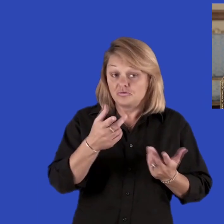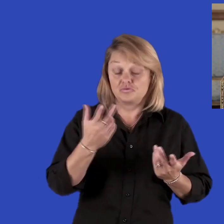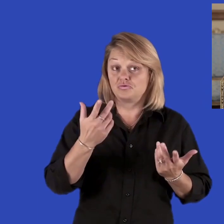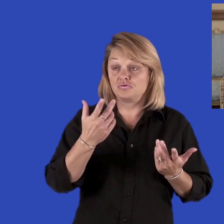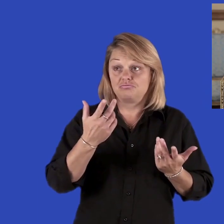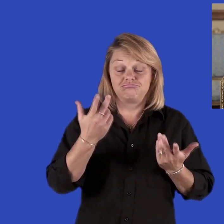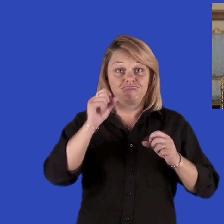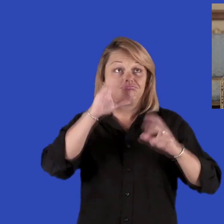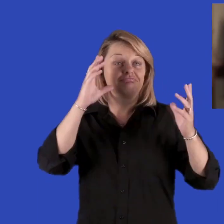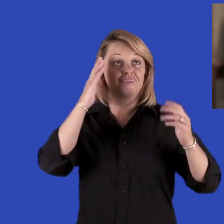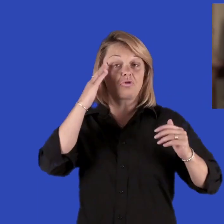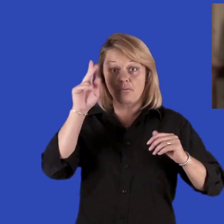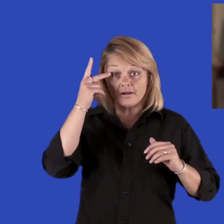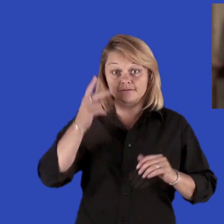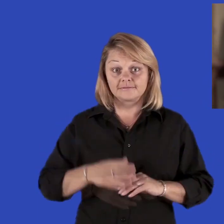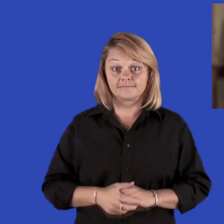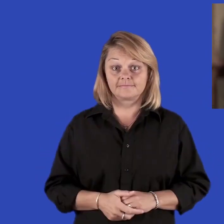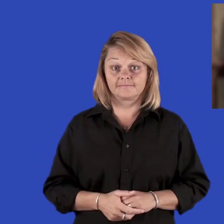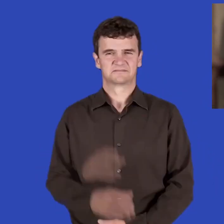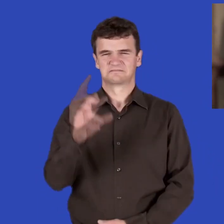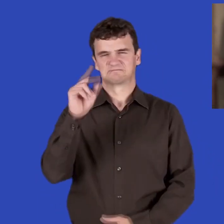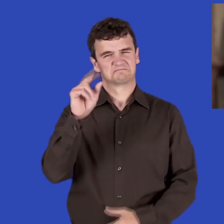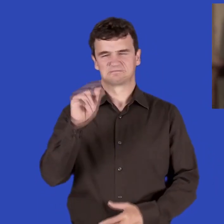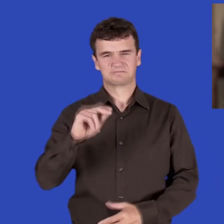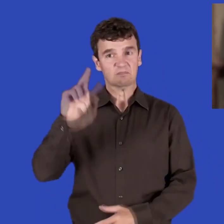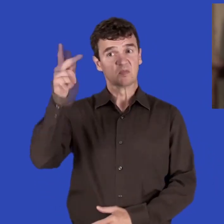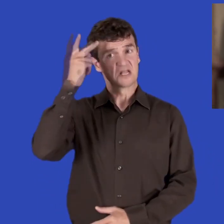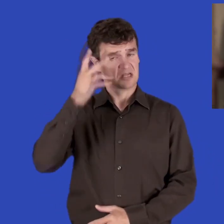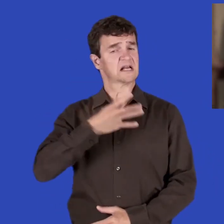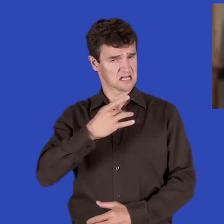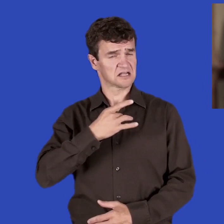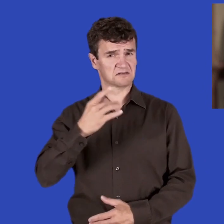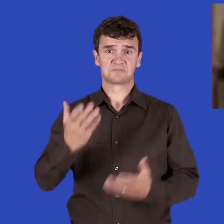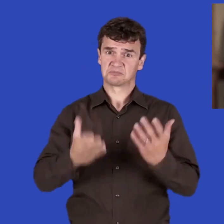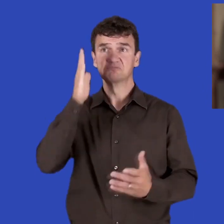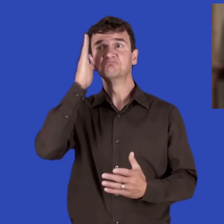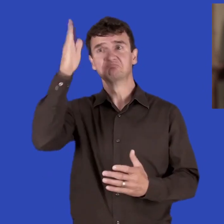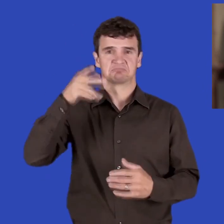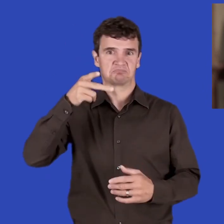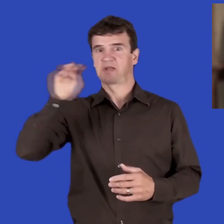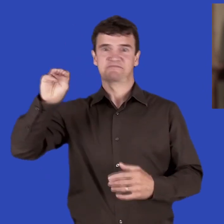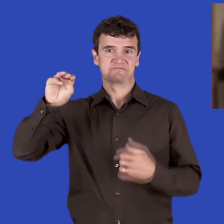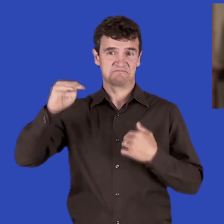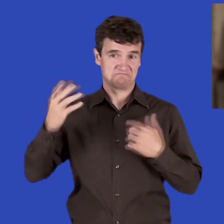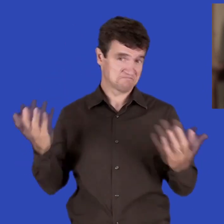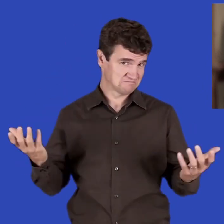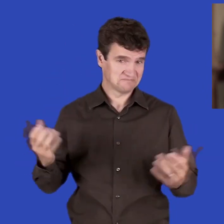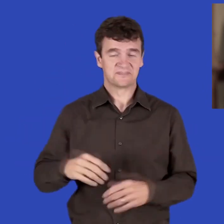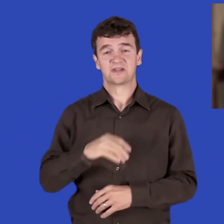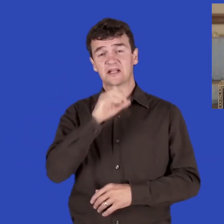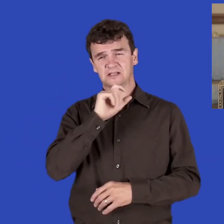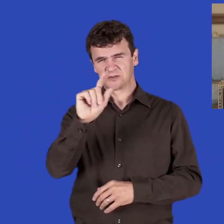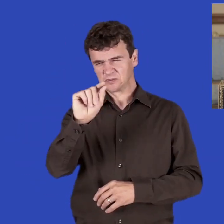the Lieutenant Governor? Did you have an idea about politics No, or leadership? I mean, I was always interested in politics, and I had it in my mind that someday I'd like to be Prime